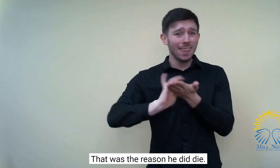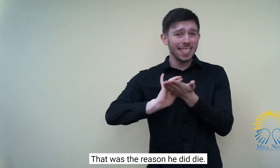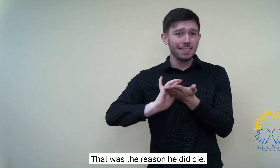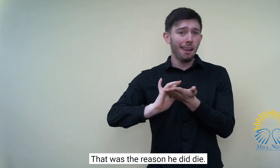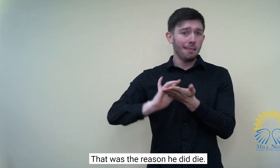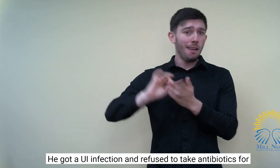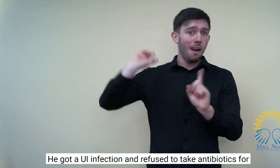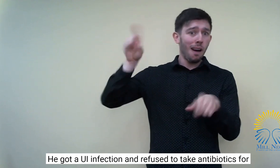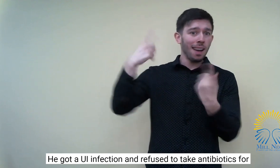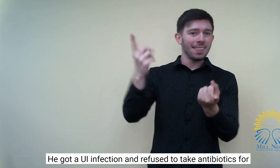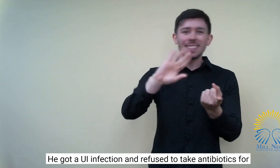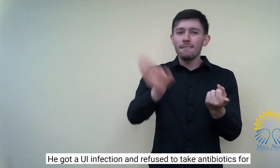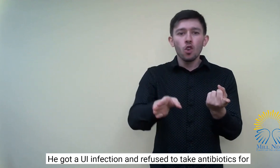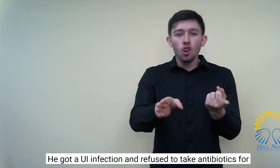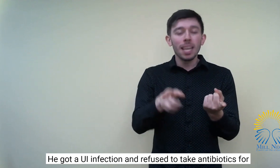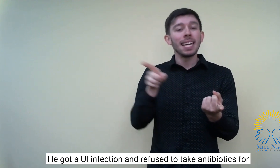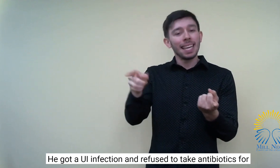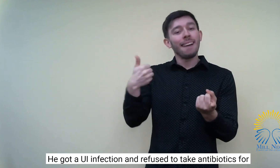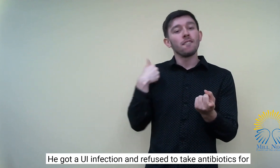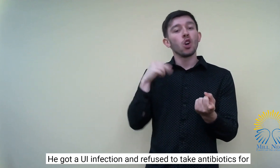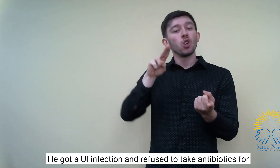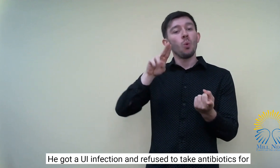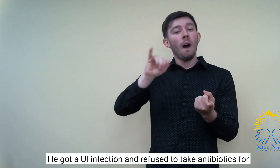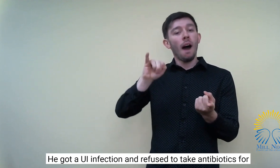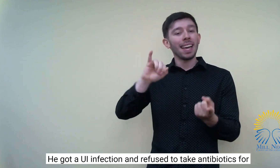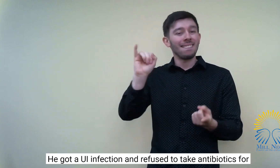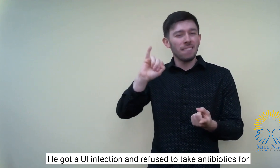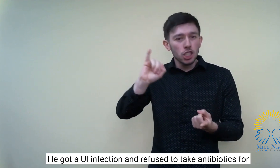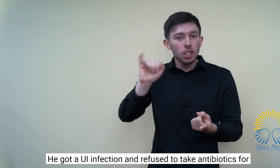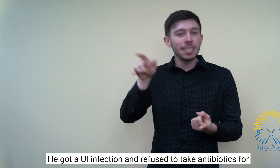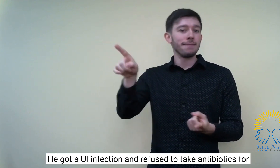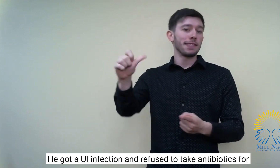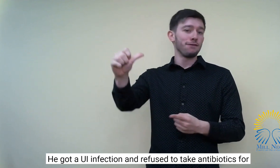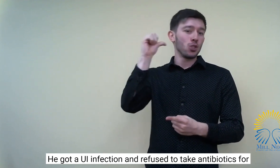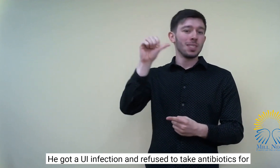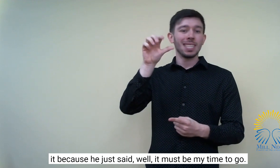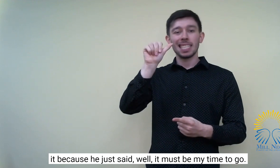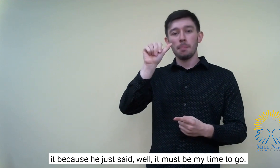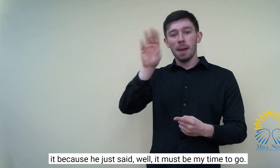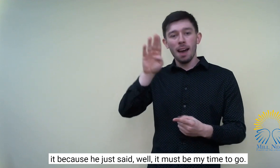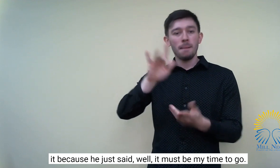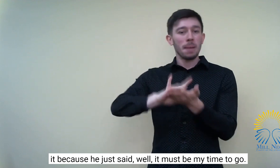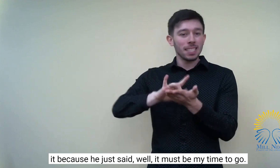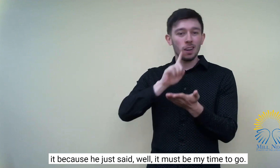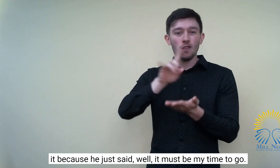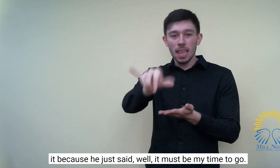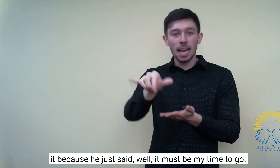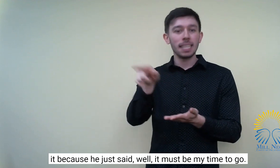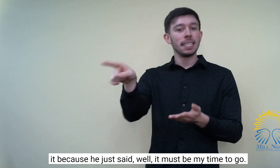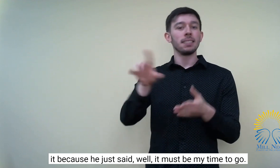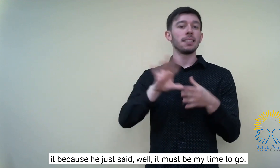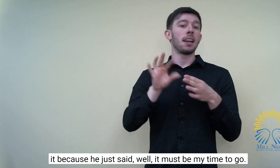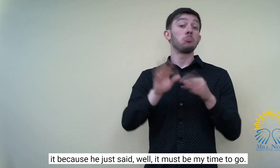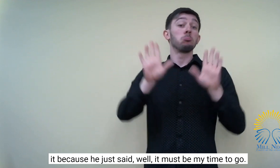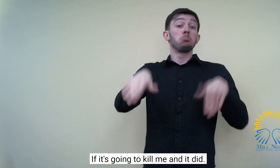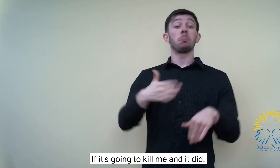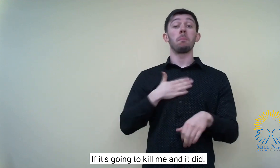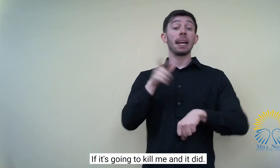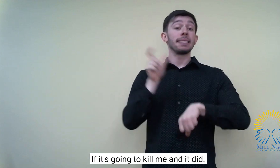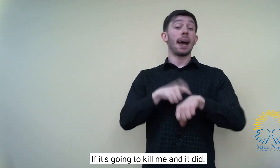die. He got a UI infection and refused to take antibiotics for it because he just said, well, it must be my time to go if it's going to kill me.